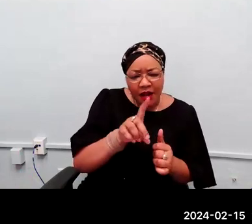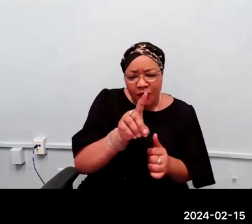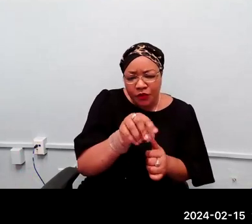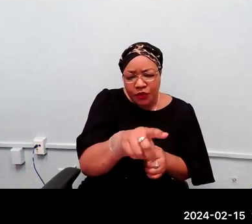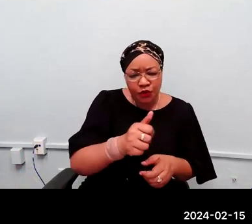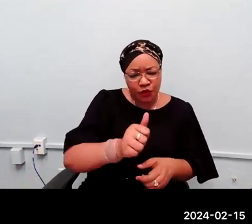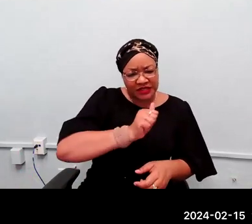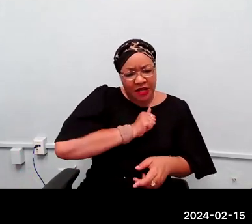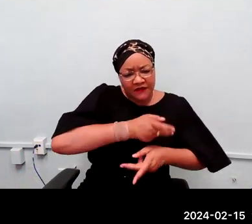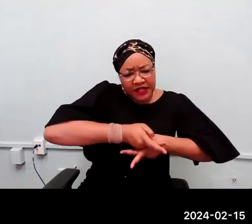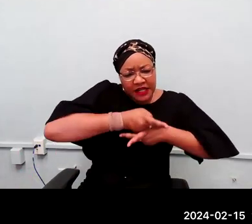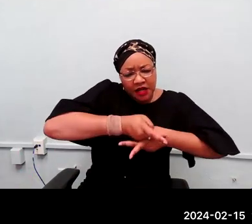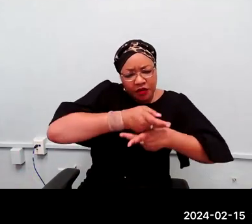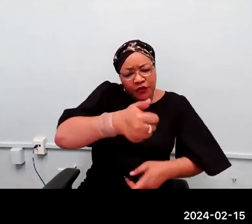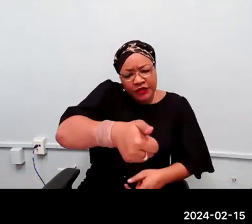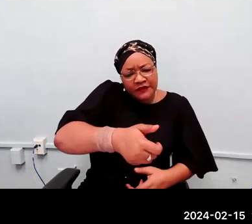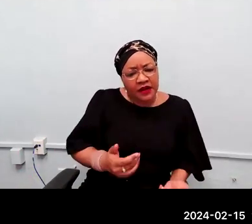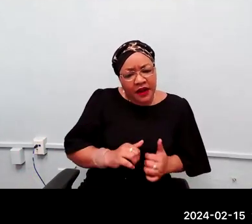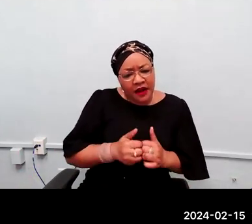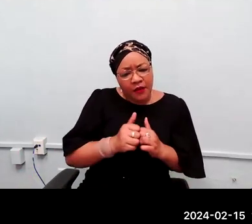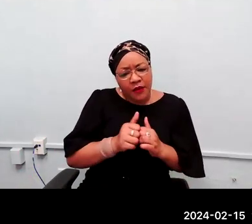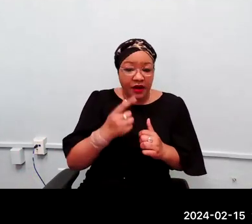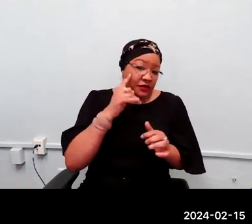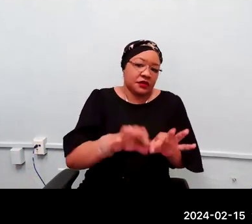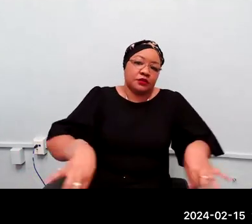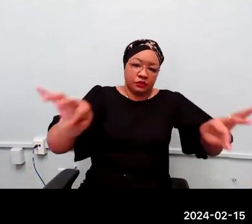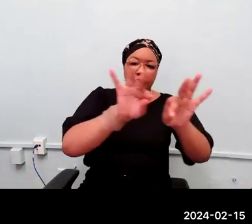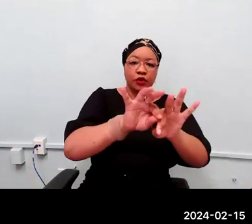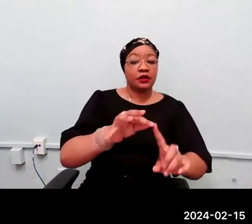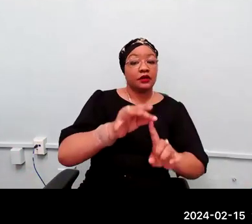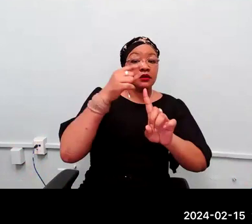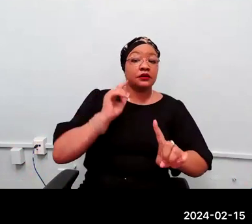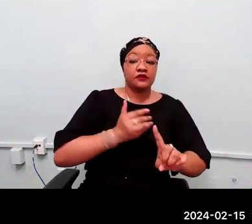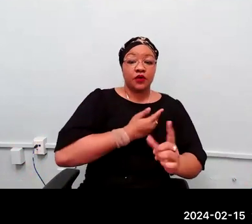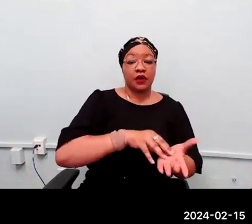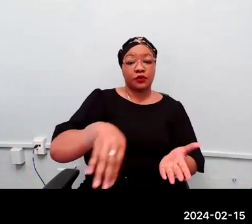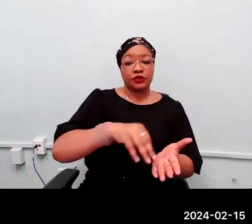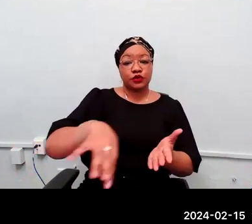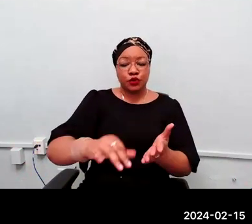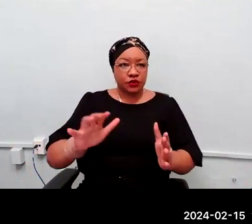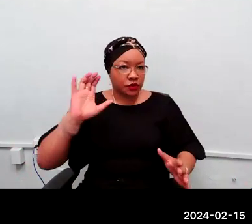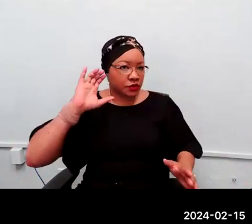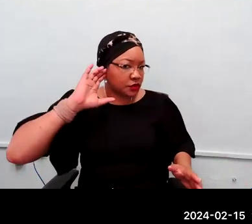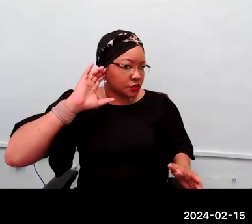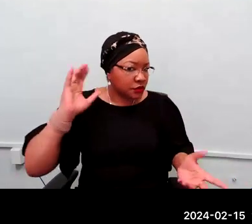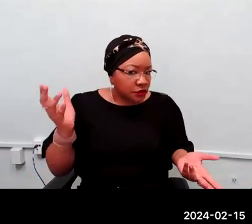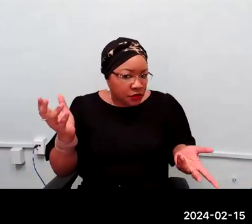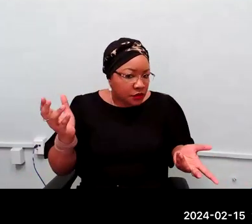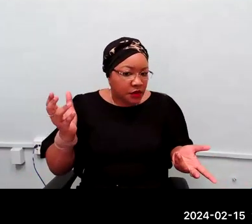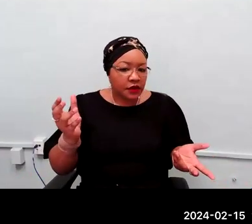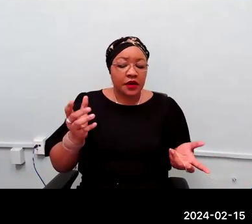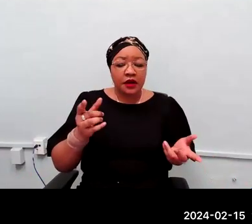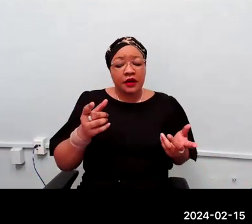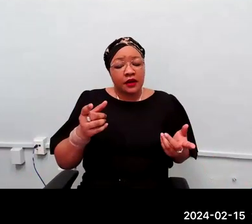like, I think this is important for especially for our students to hear this too, is like, where do you